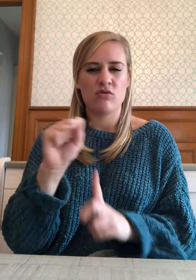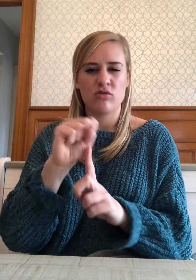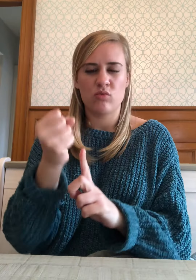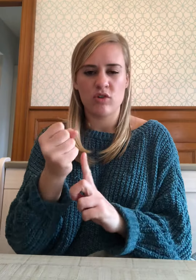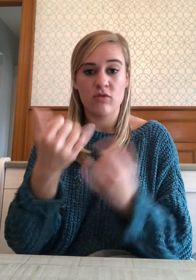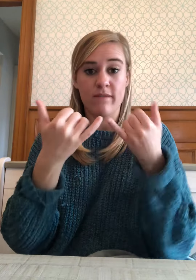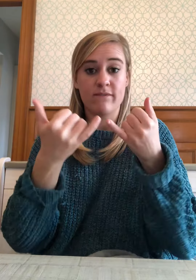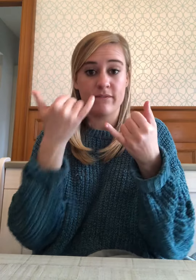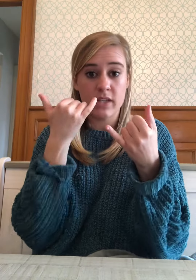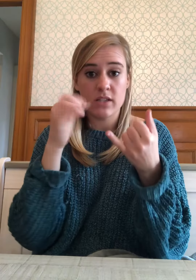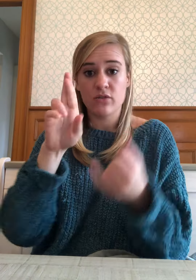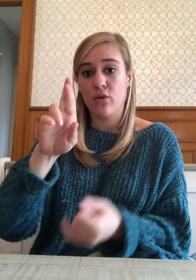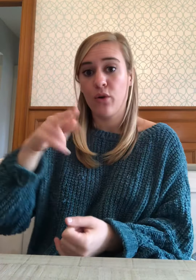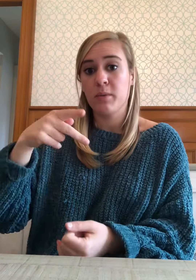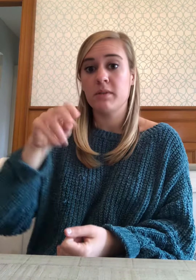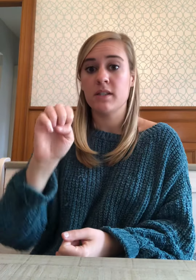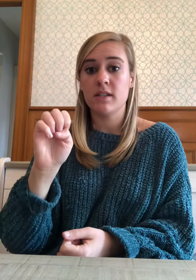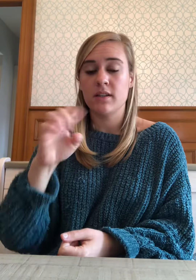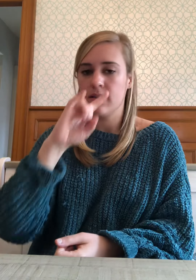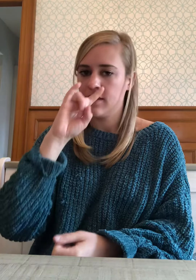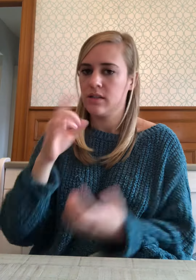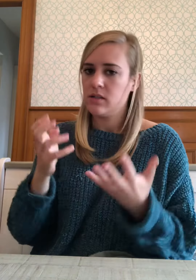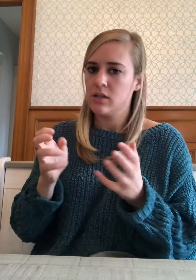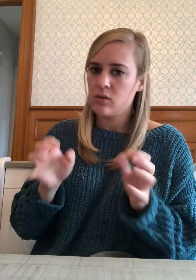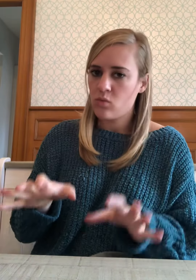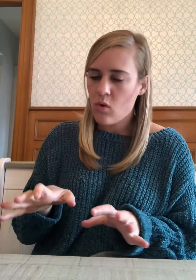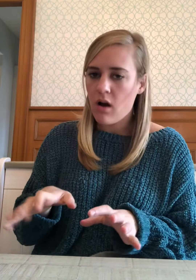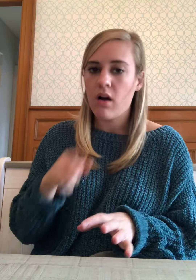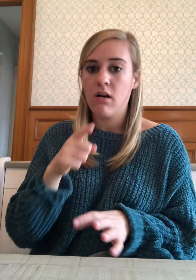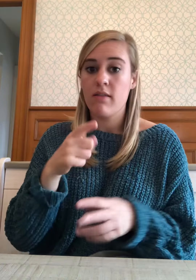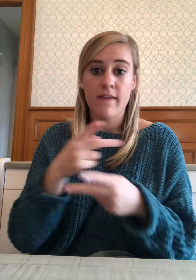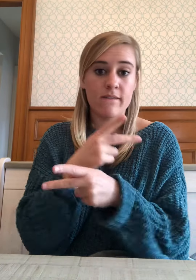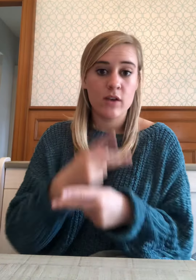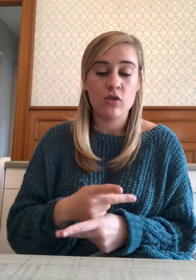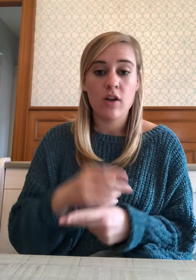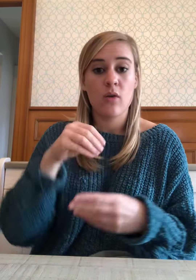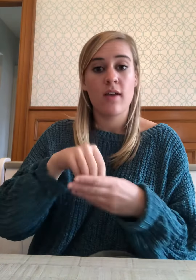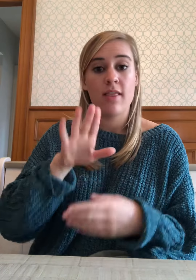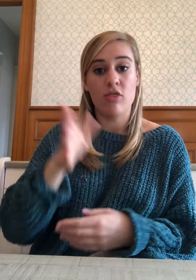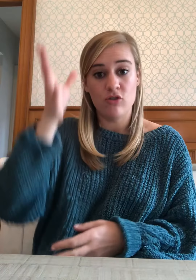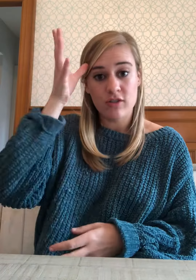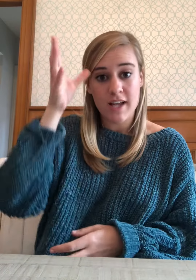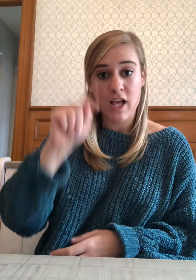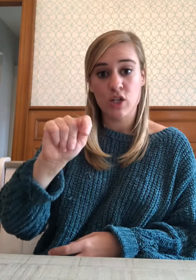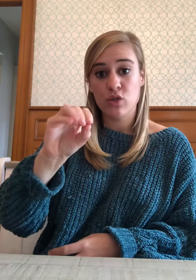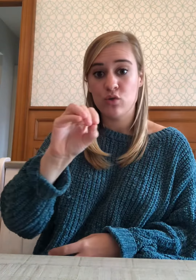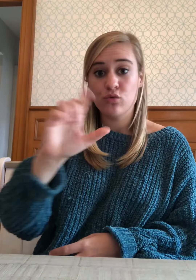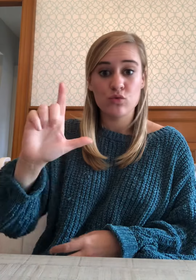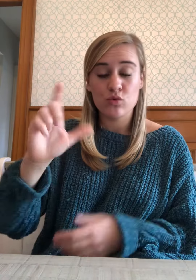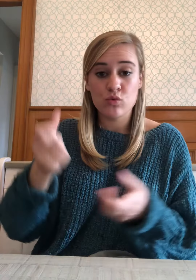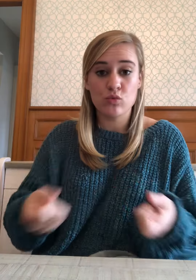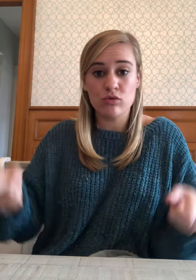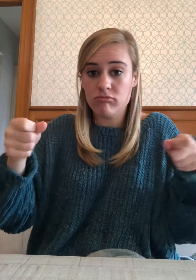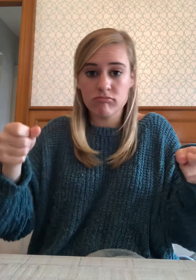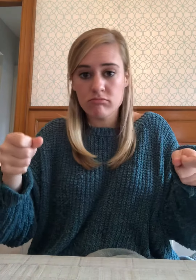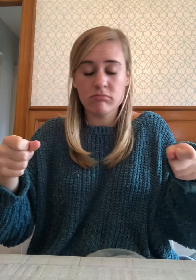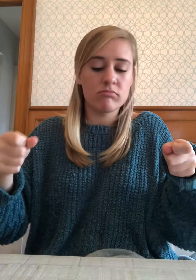fixed RPE. They found a way in Dad's tool shed to go in and cut the wires on this